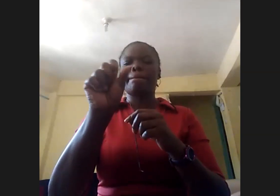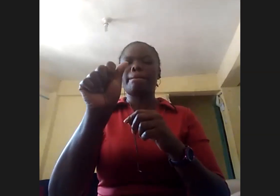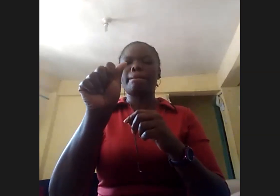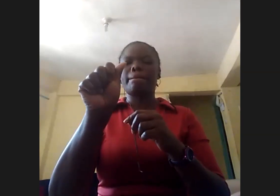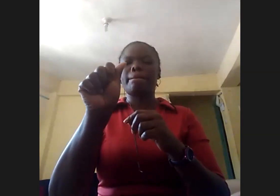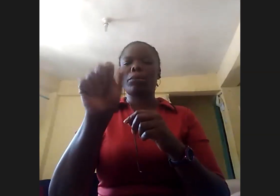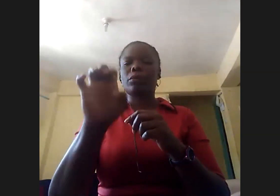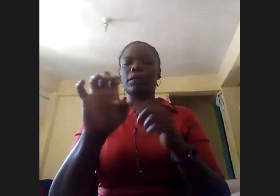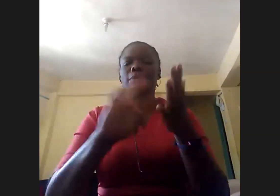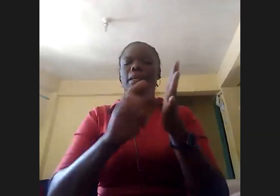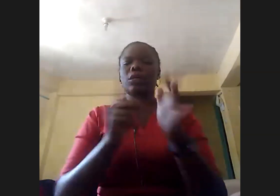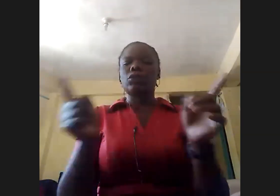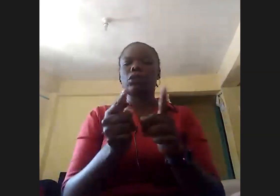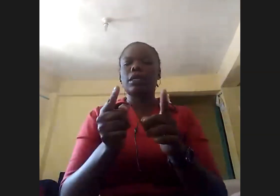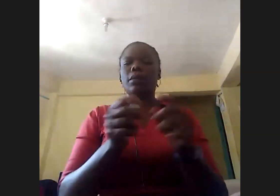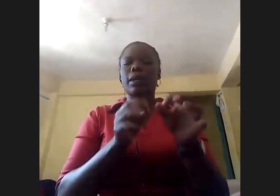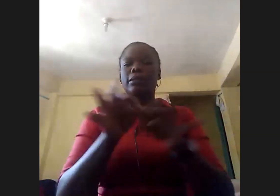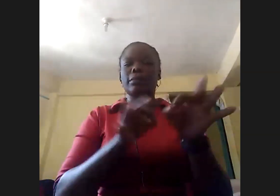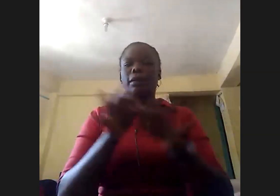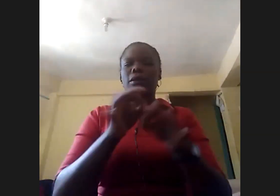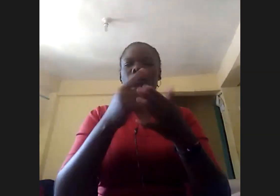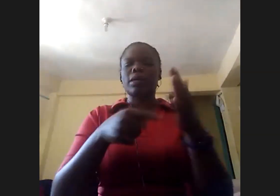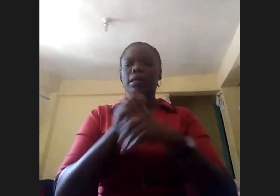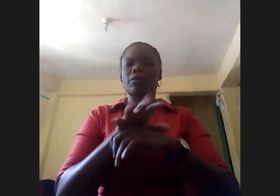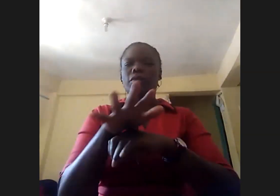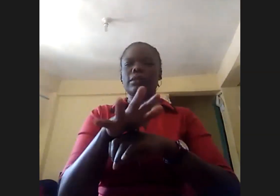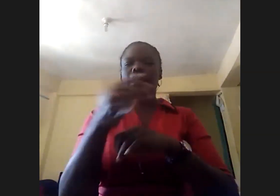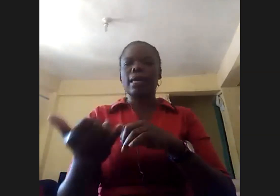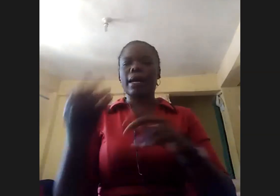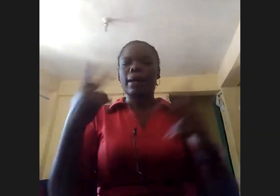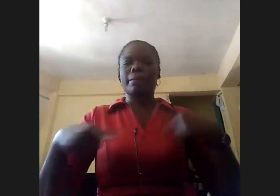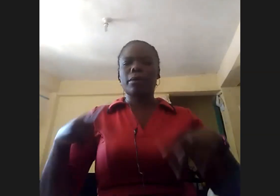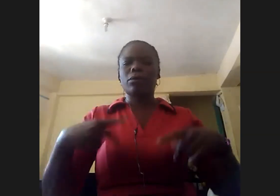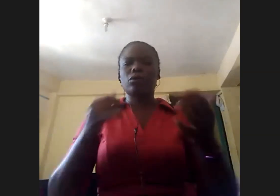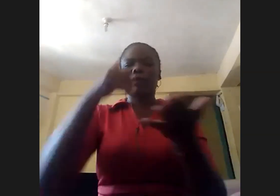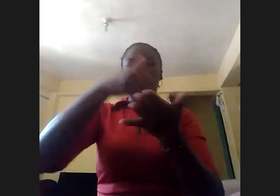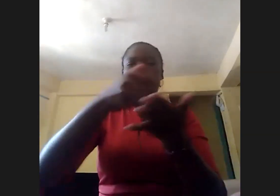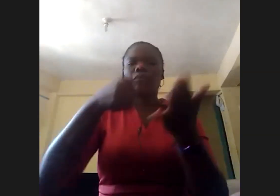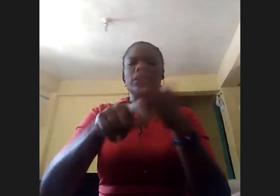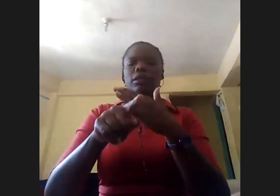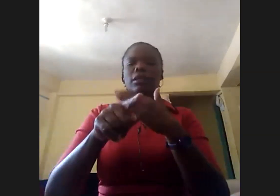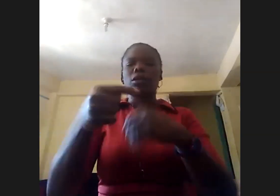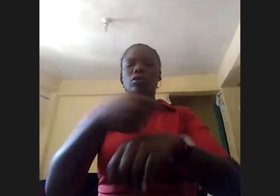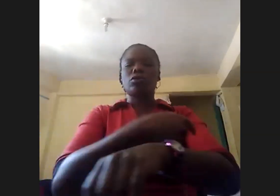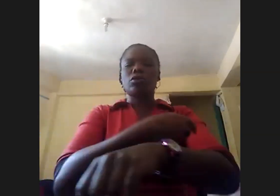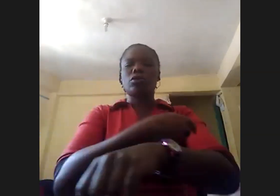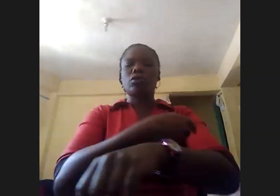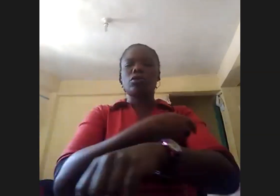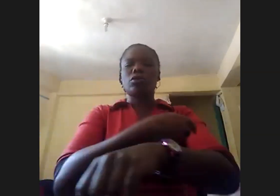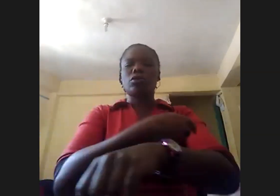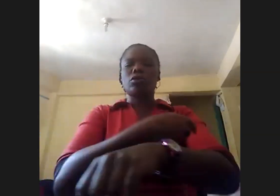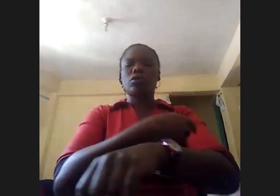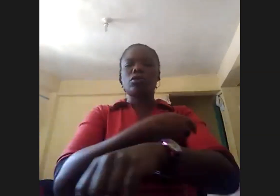what influences young people to go into drug abuse. So as you've said, just some